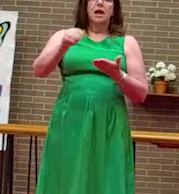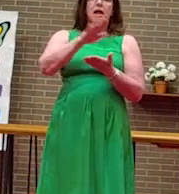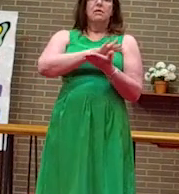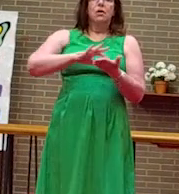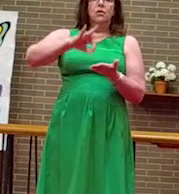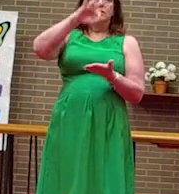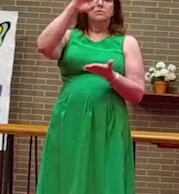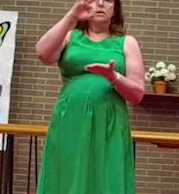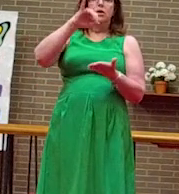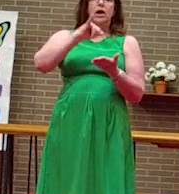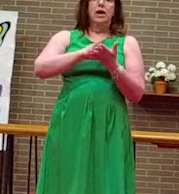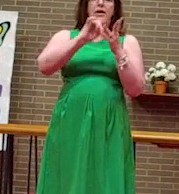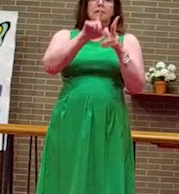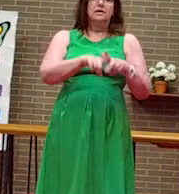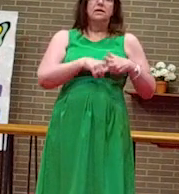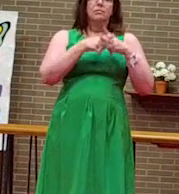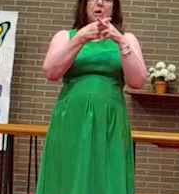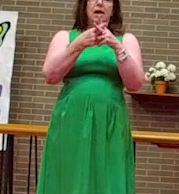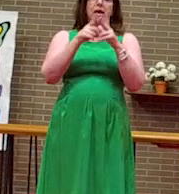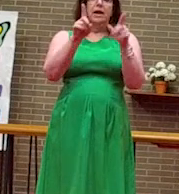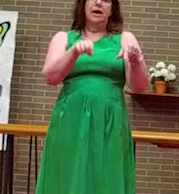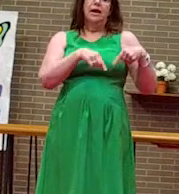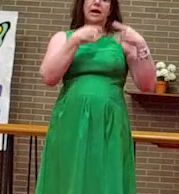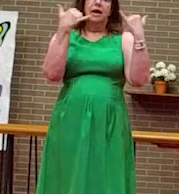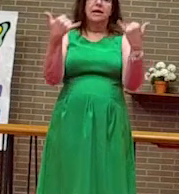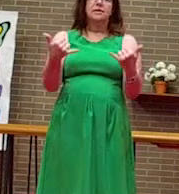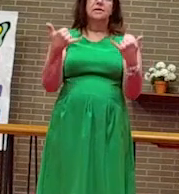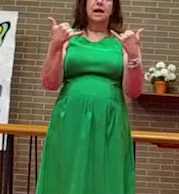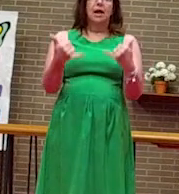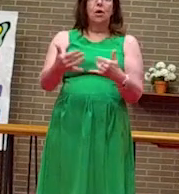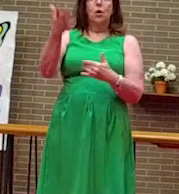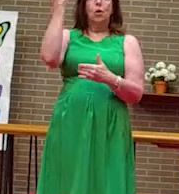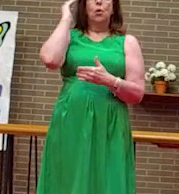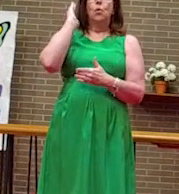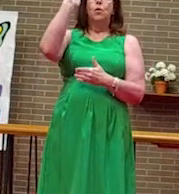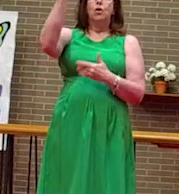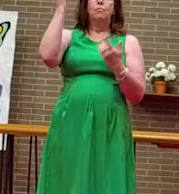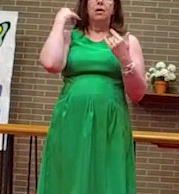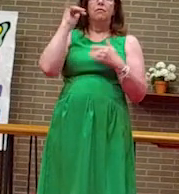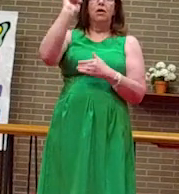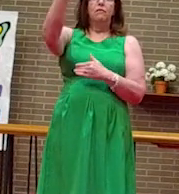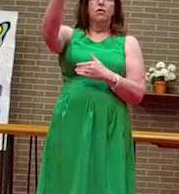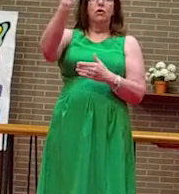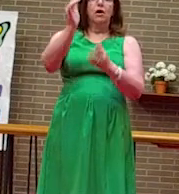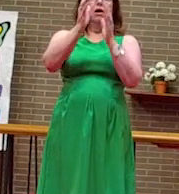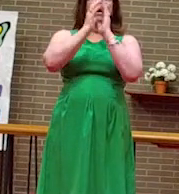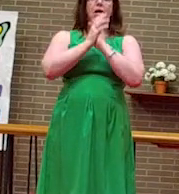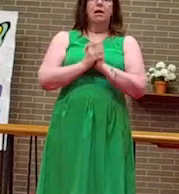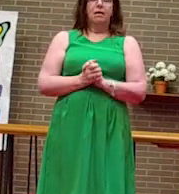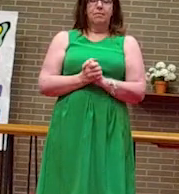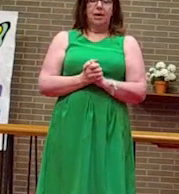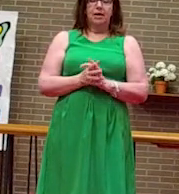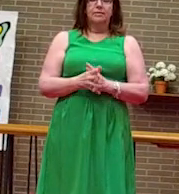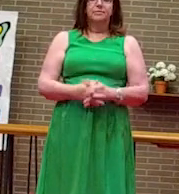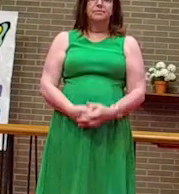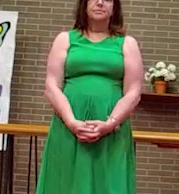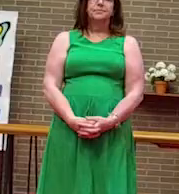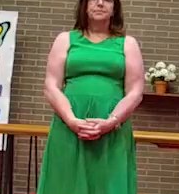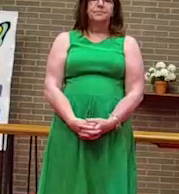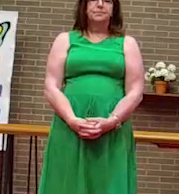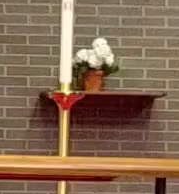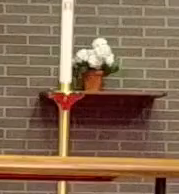Holy Spirit, as it was in the beginning, is now, and will be forever.